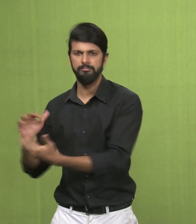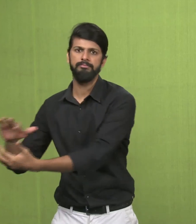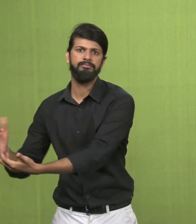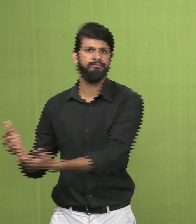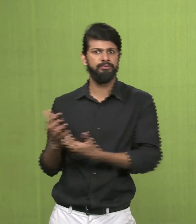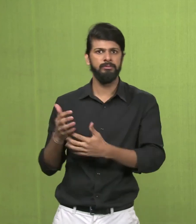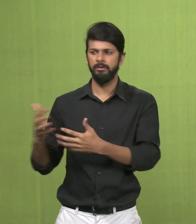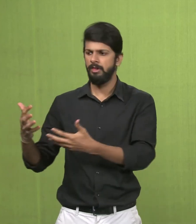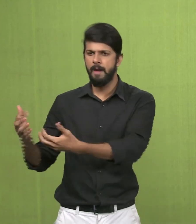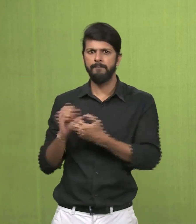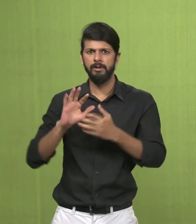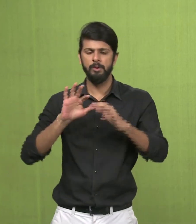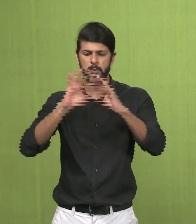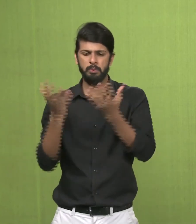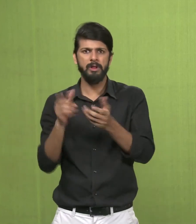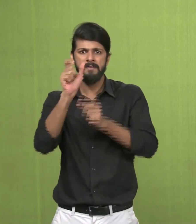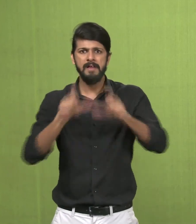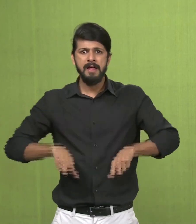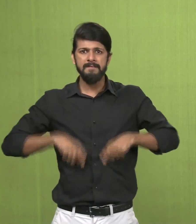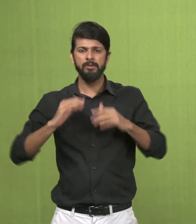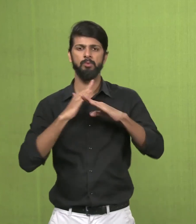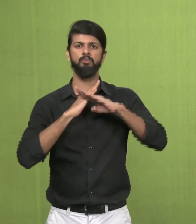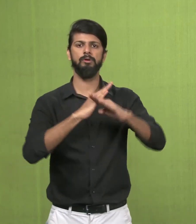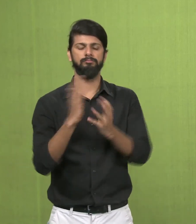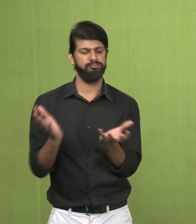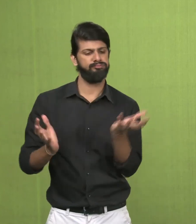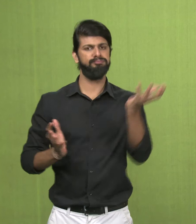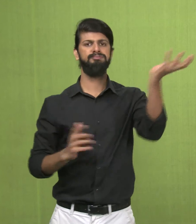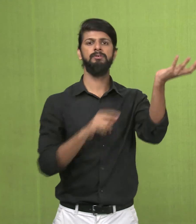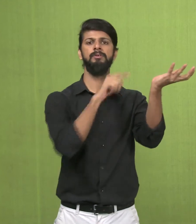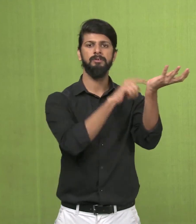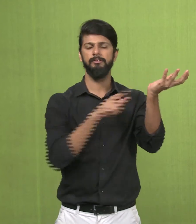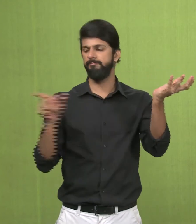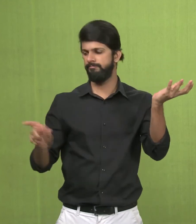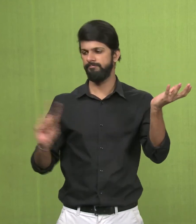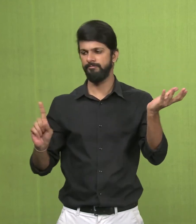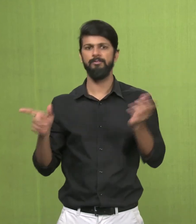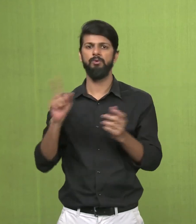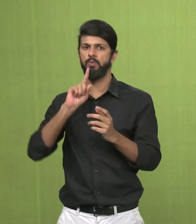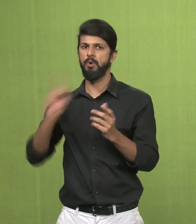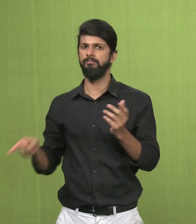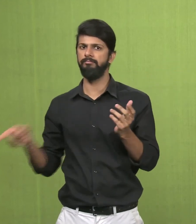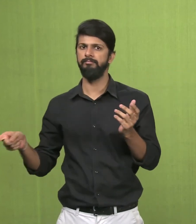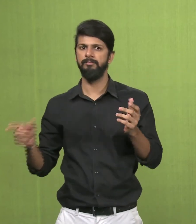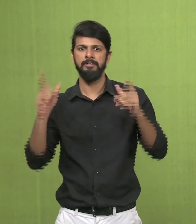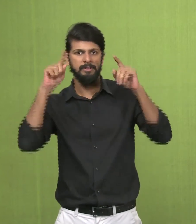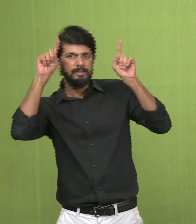and Varaha saved earth goddess, protected the earth goddess, and